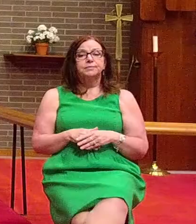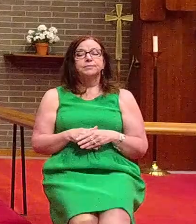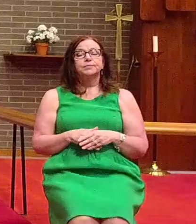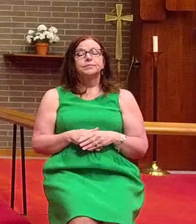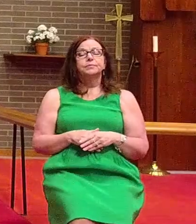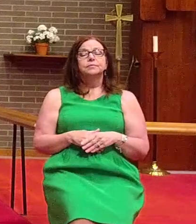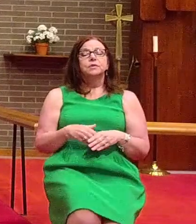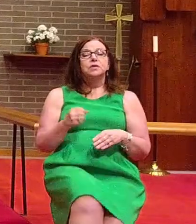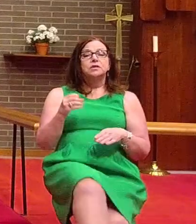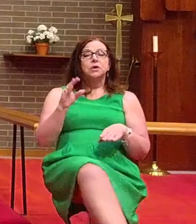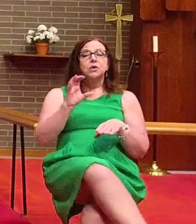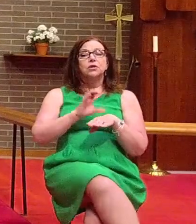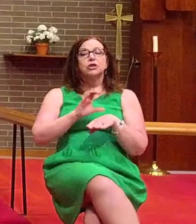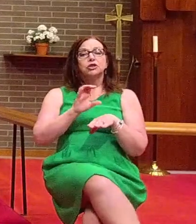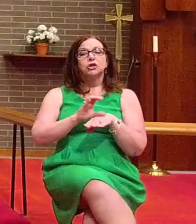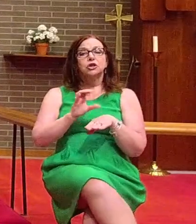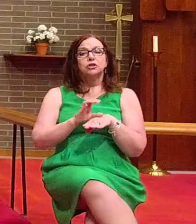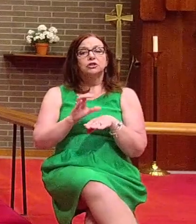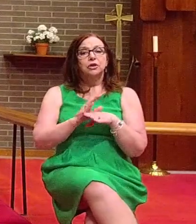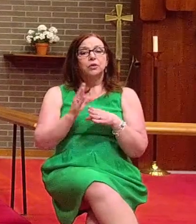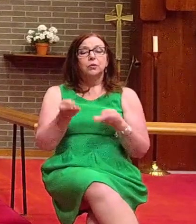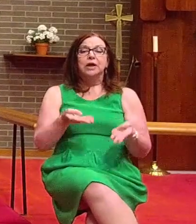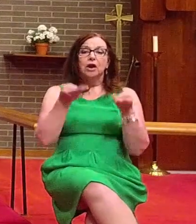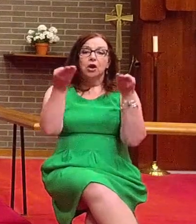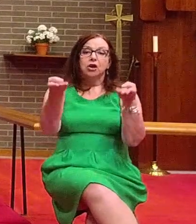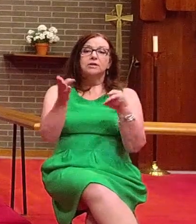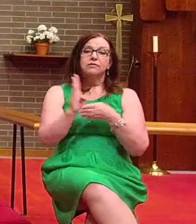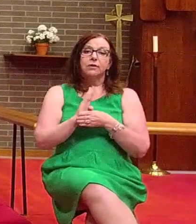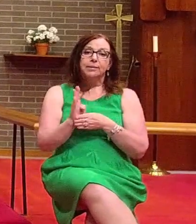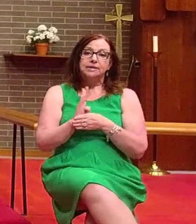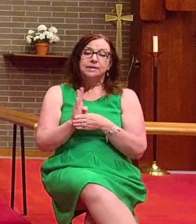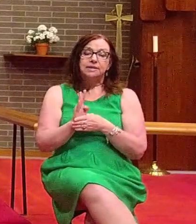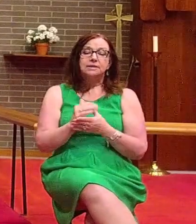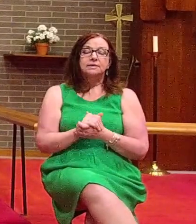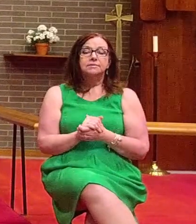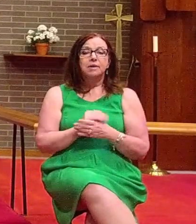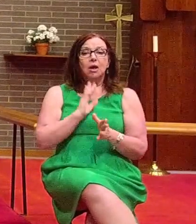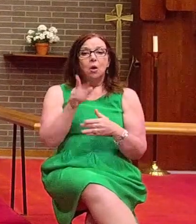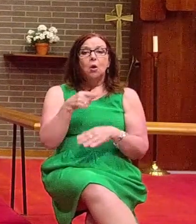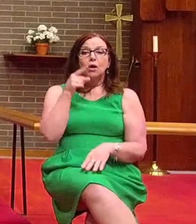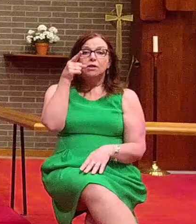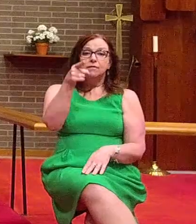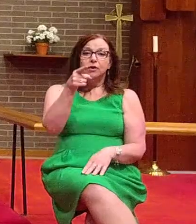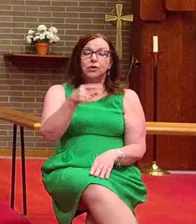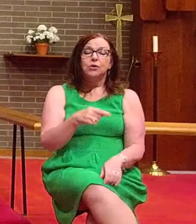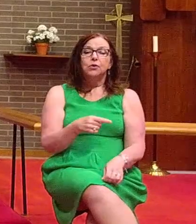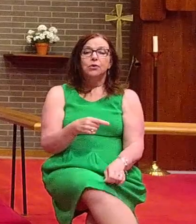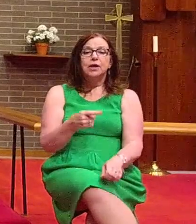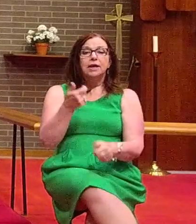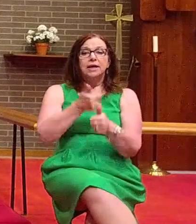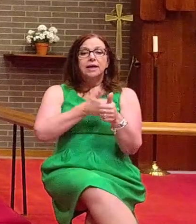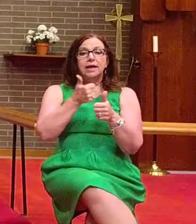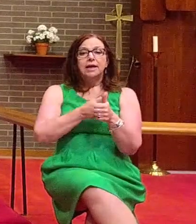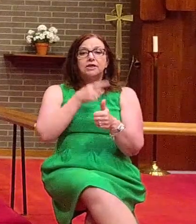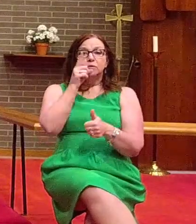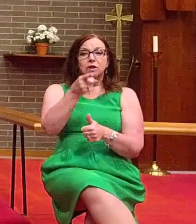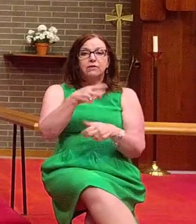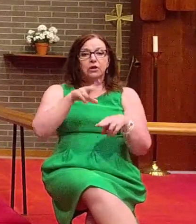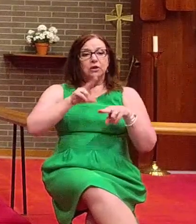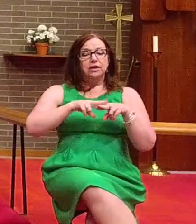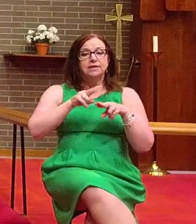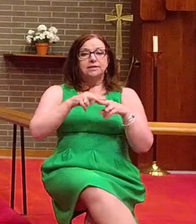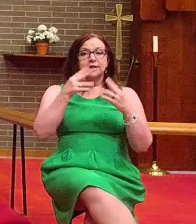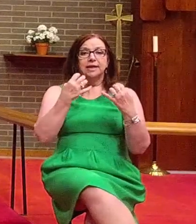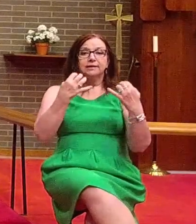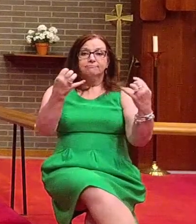the church is a delivery business. And all of you, every one of you sitting out